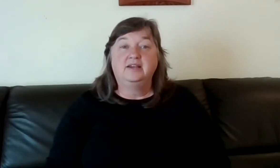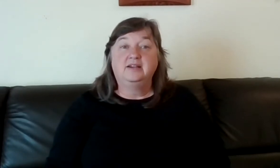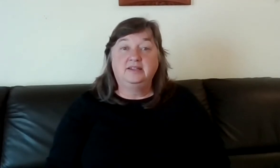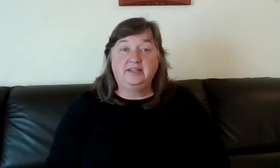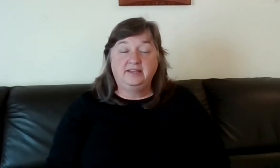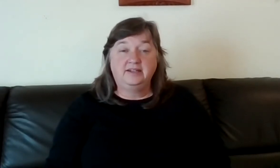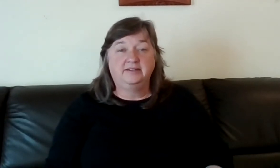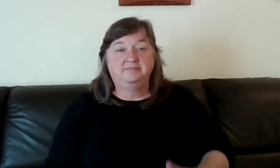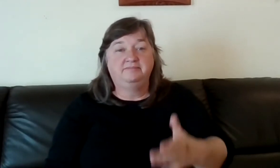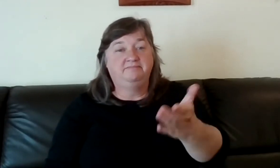Clean